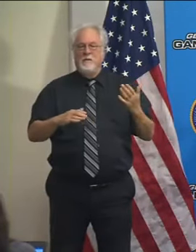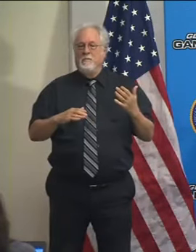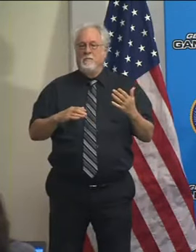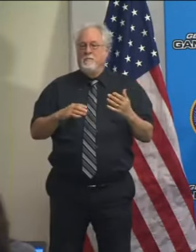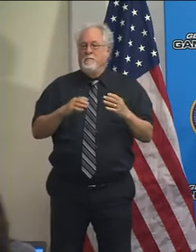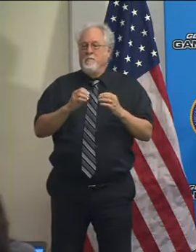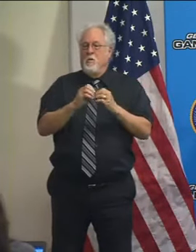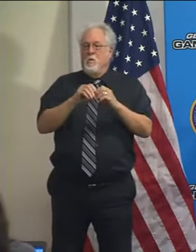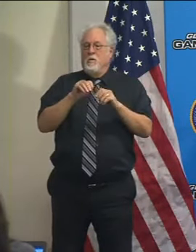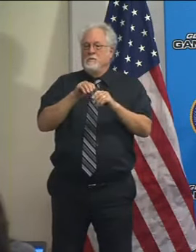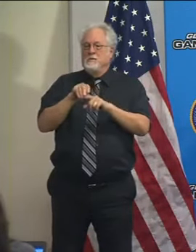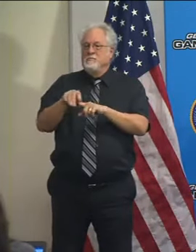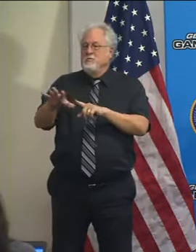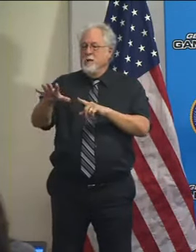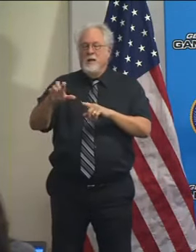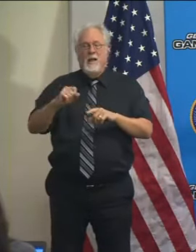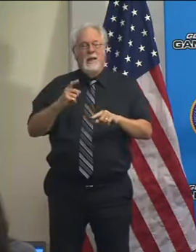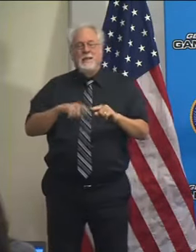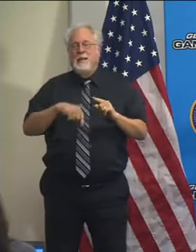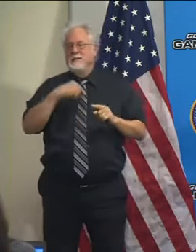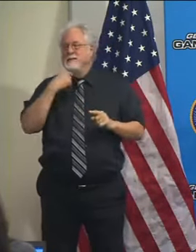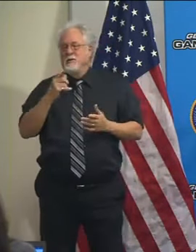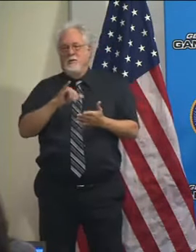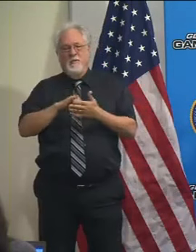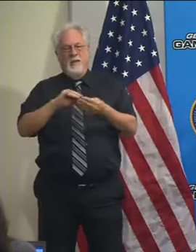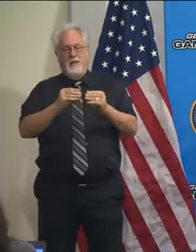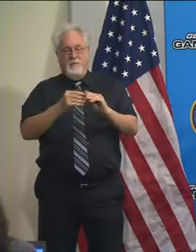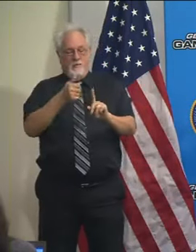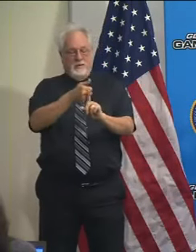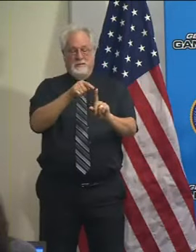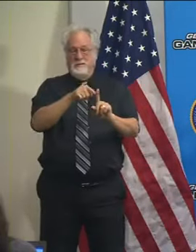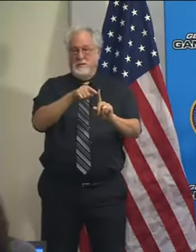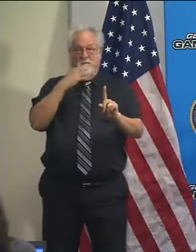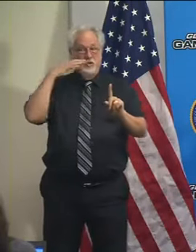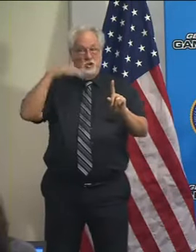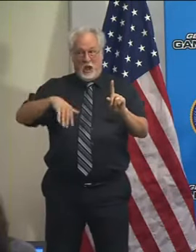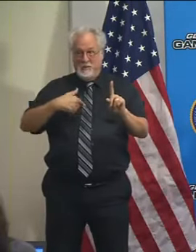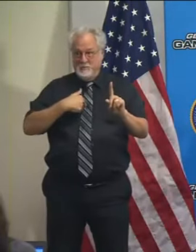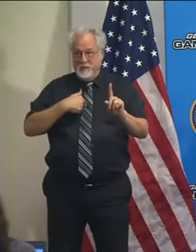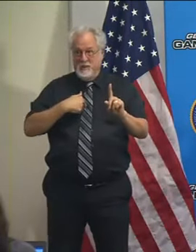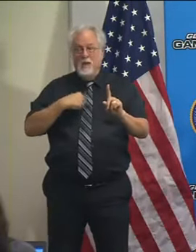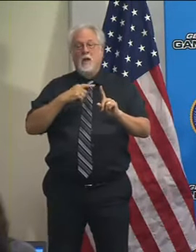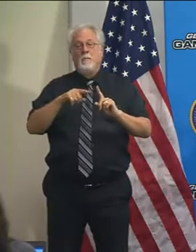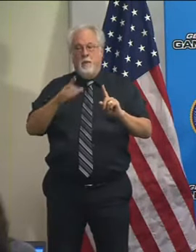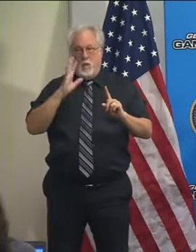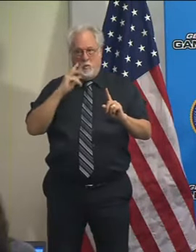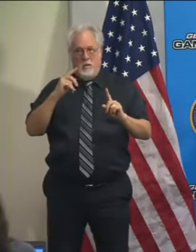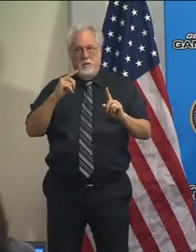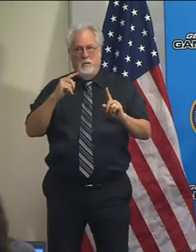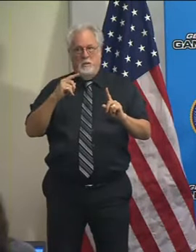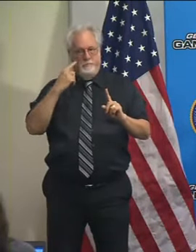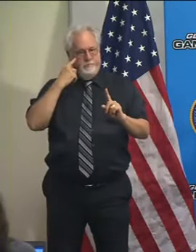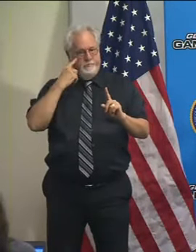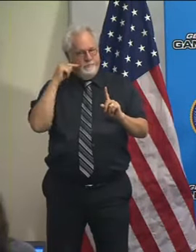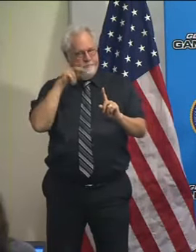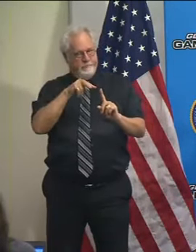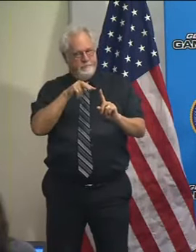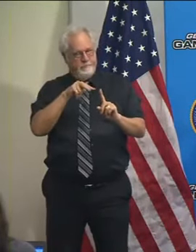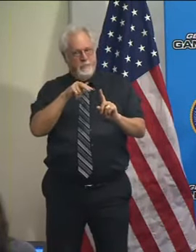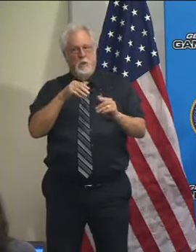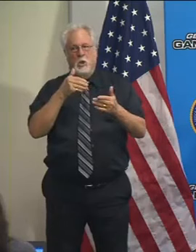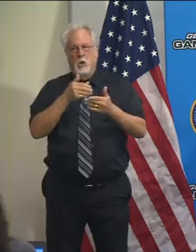of the virus. So I can't tell you that number in and of itself shocks me, but it's something we're going to keep our eye on